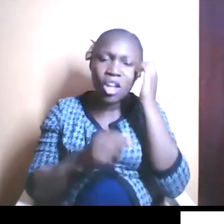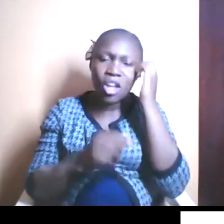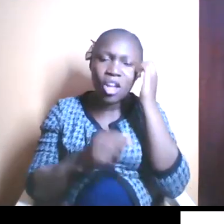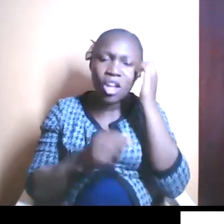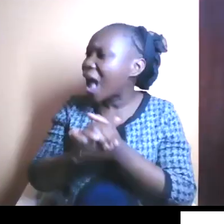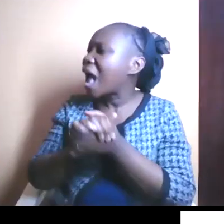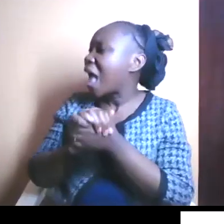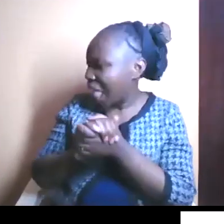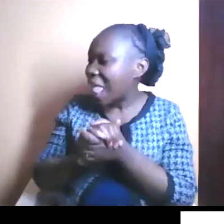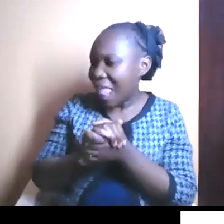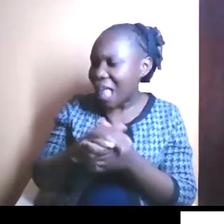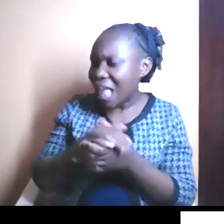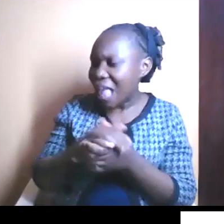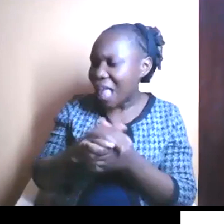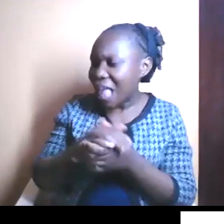just giving them the,